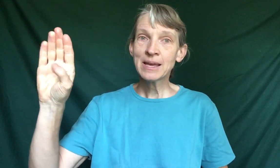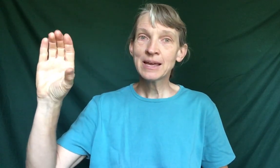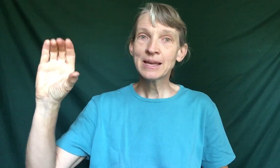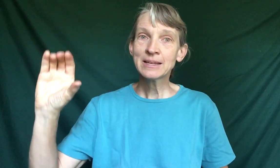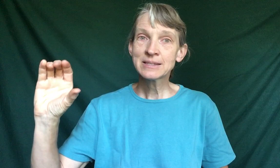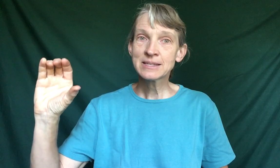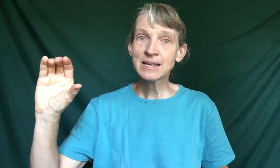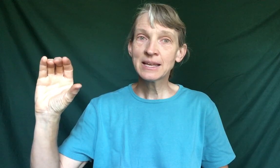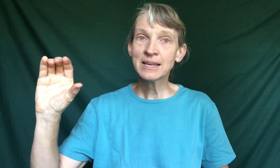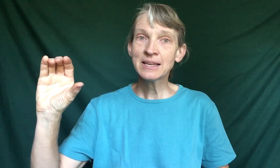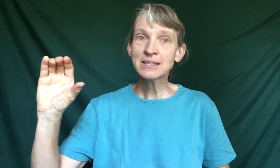ABCs.